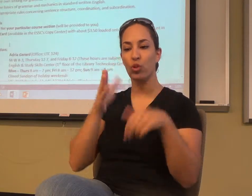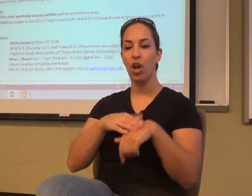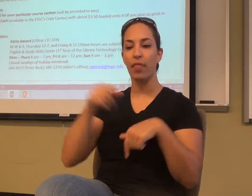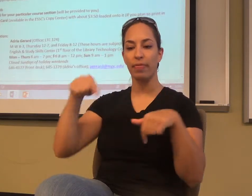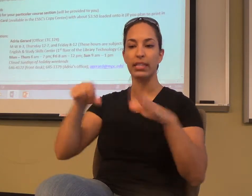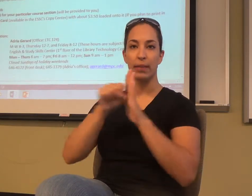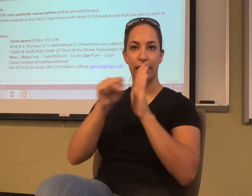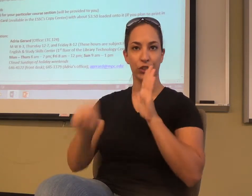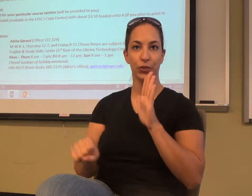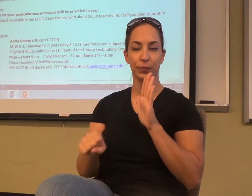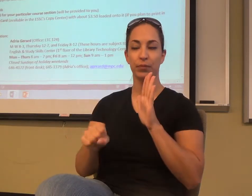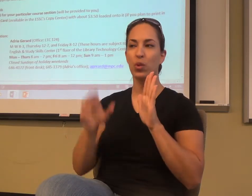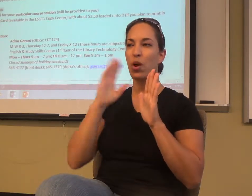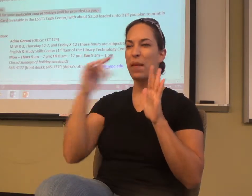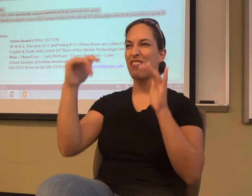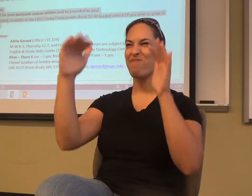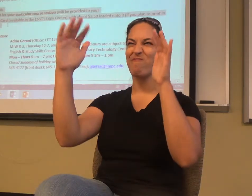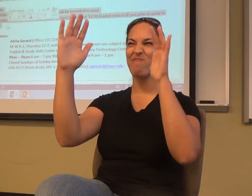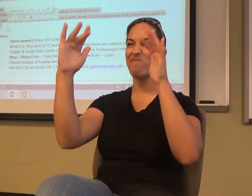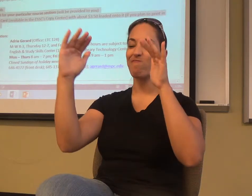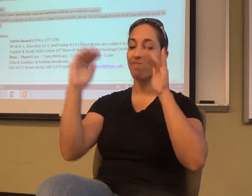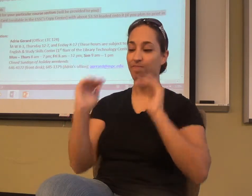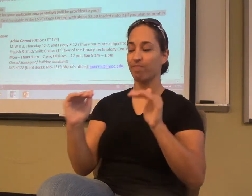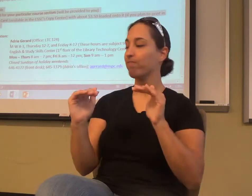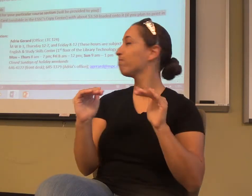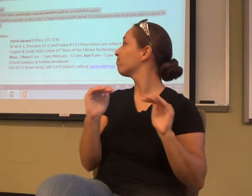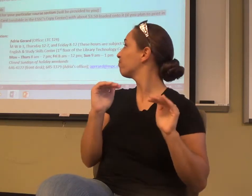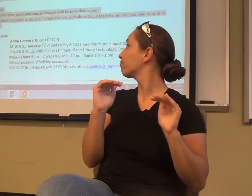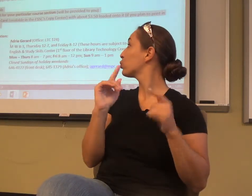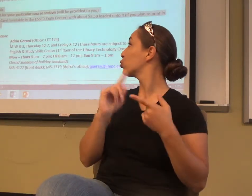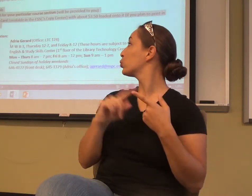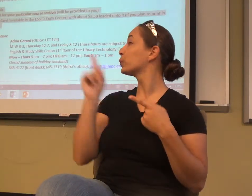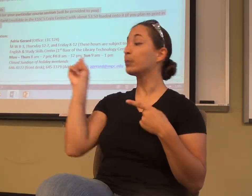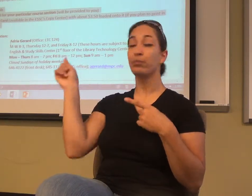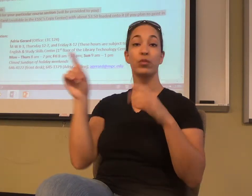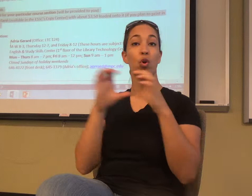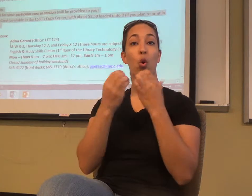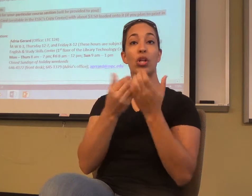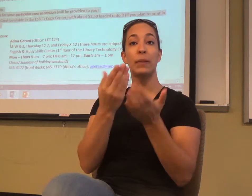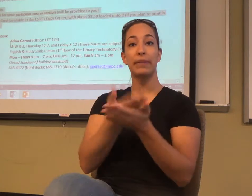I'm going to jump down, though, to course materials.